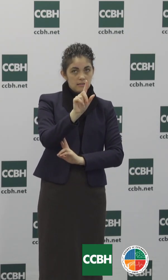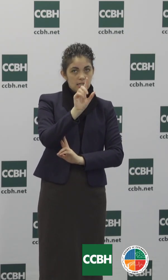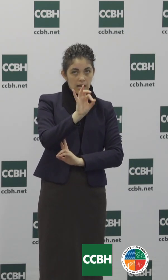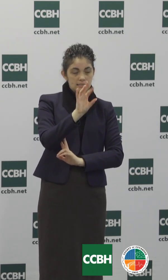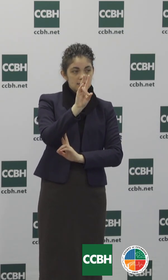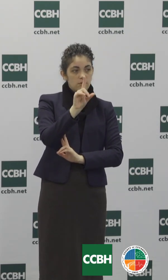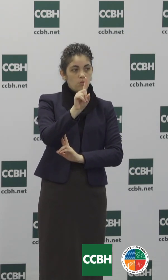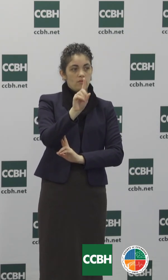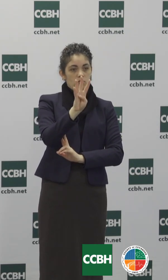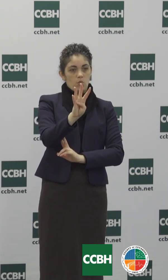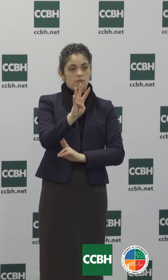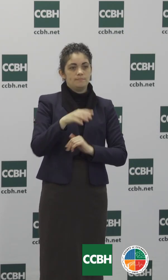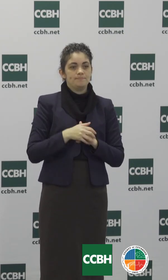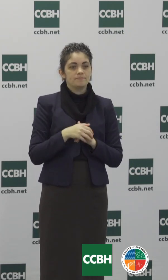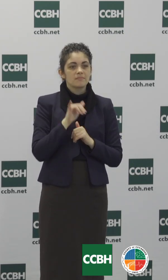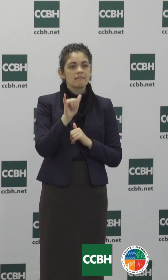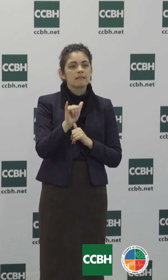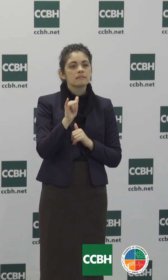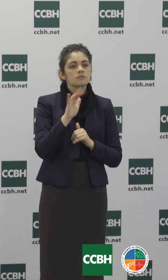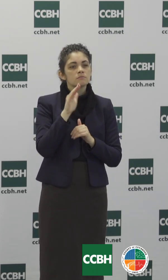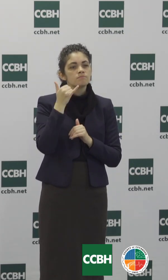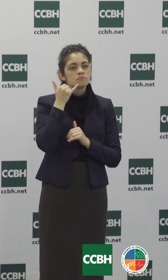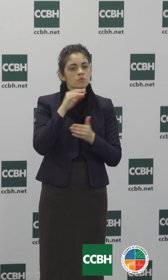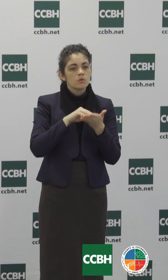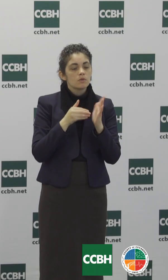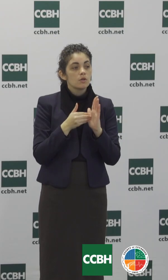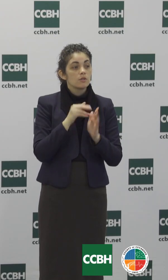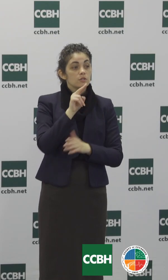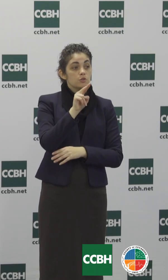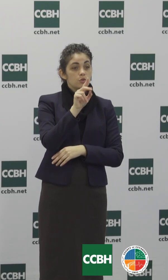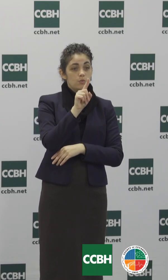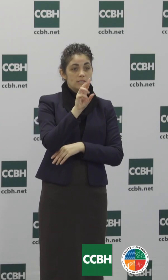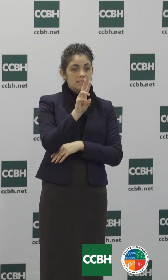216-452-9714. That's the number for the Resource Center,